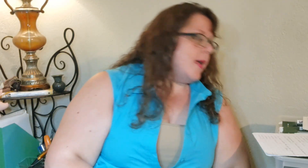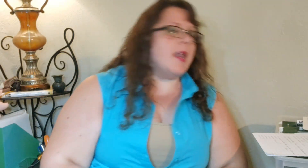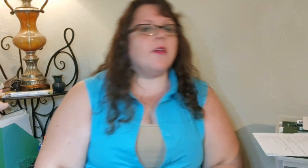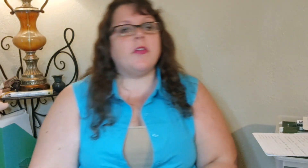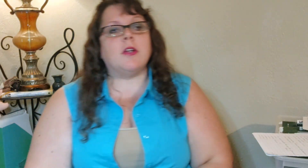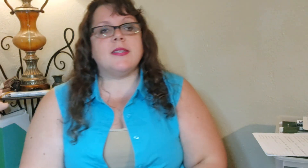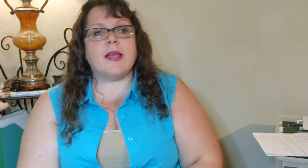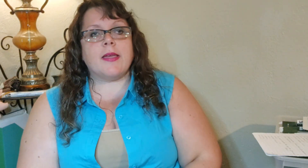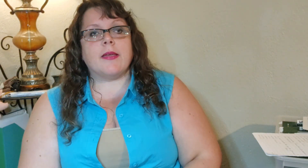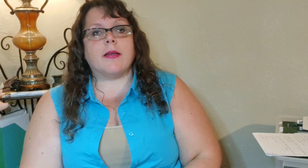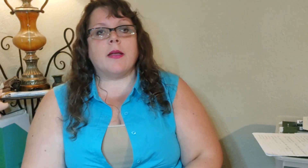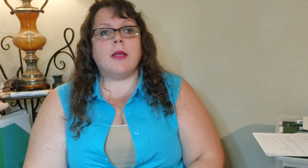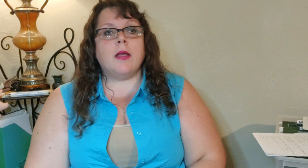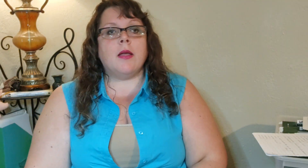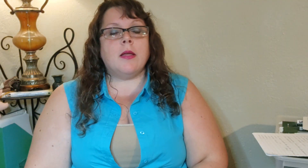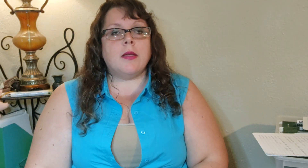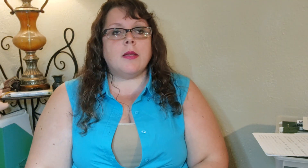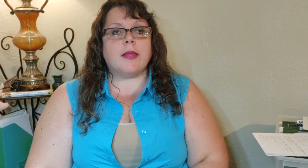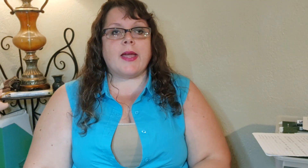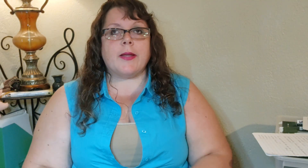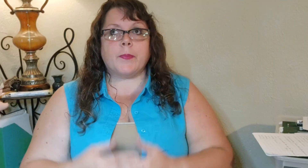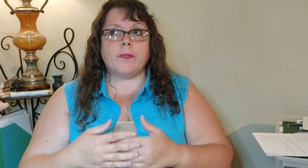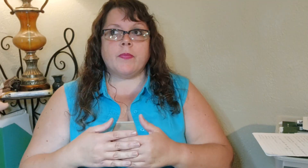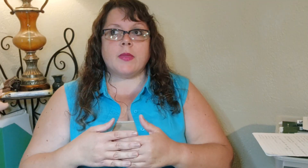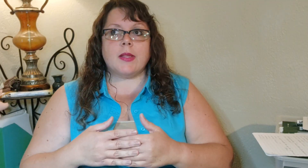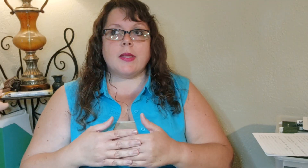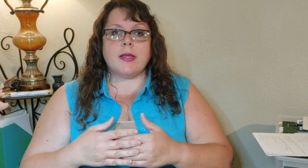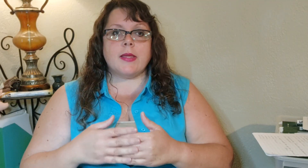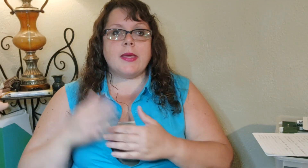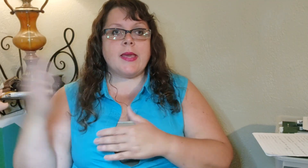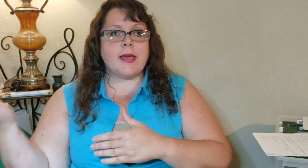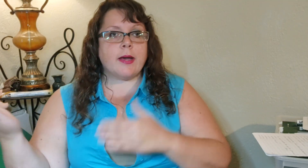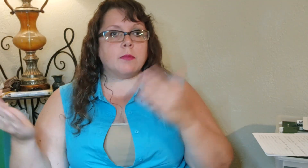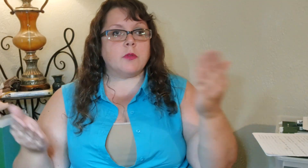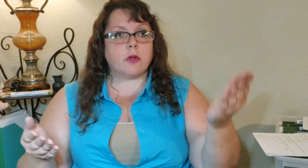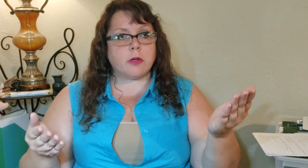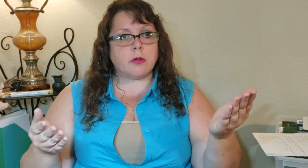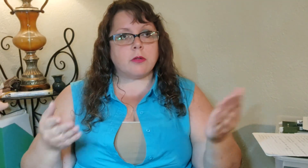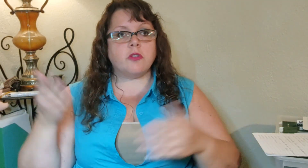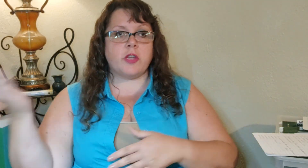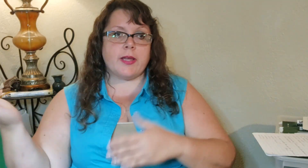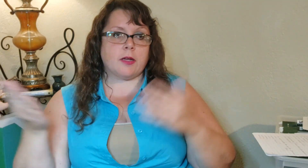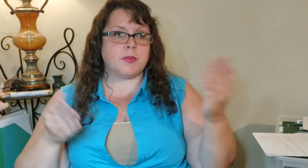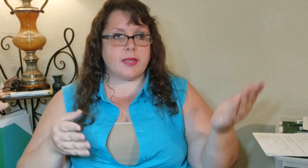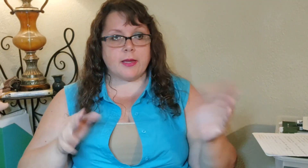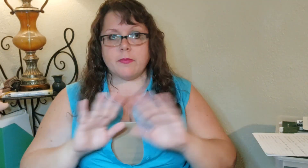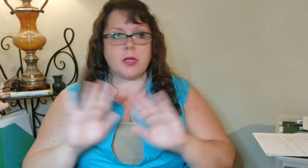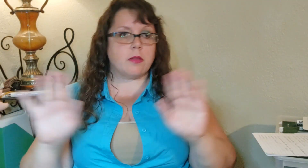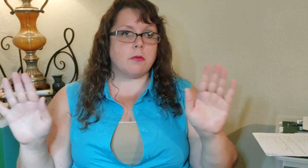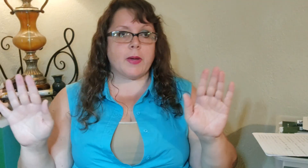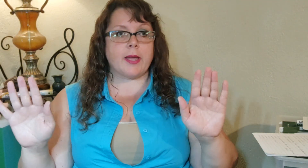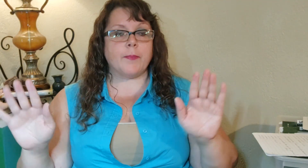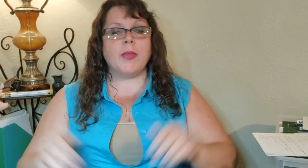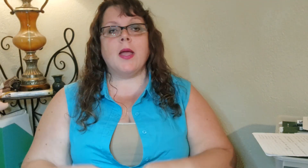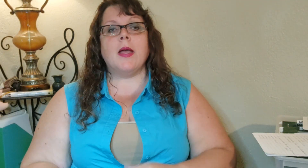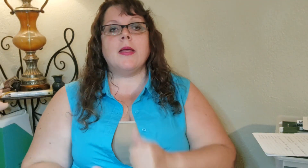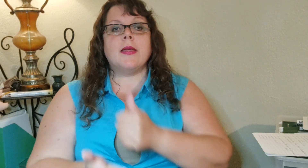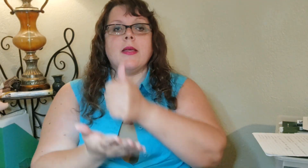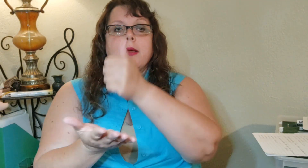And if you're saying like he helps her, she helps him, either way,